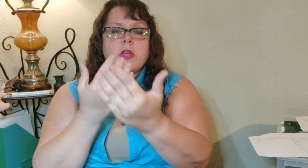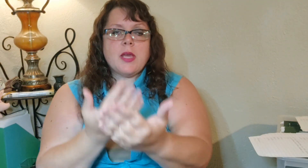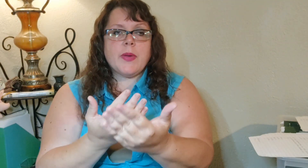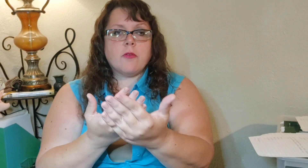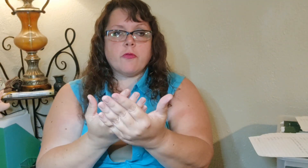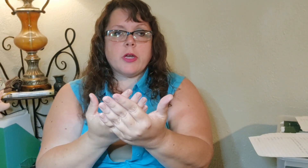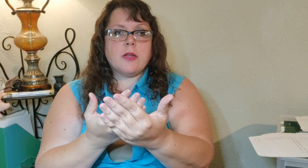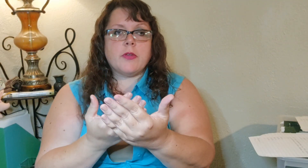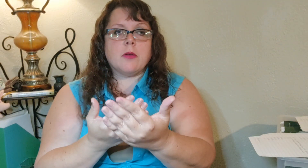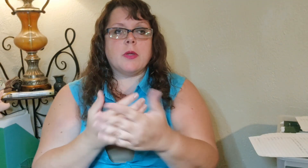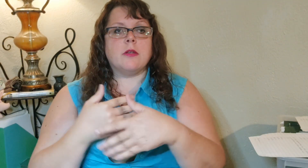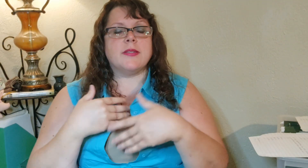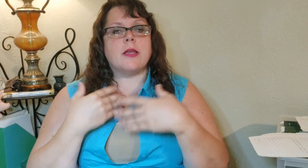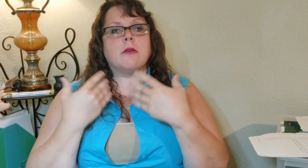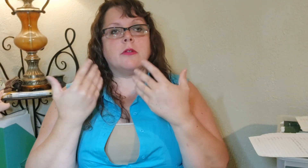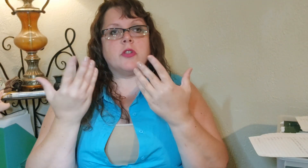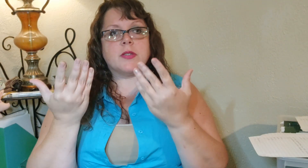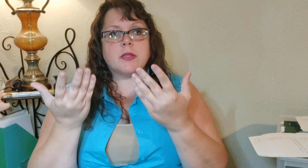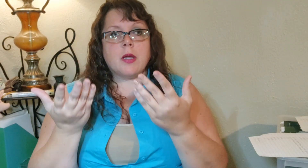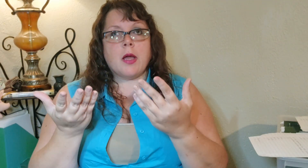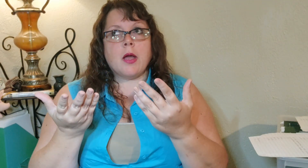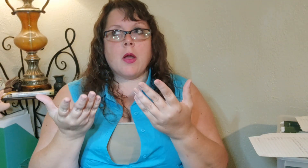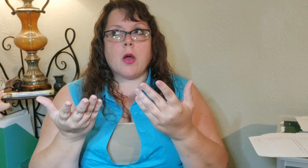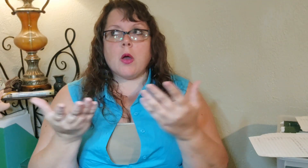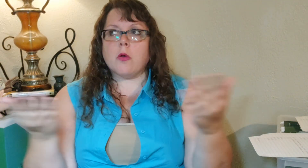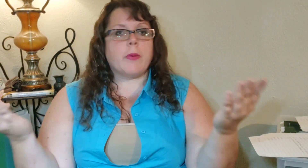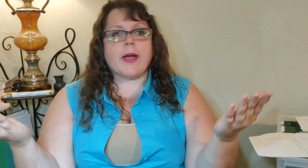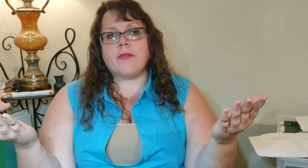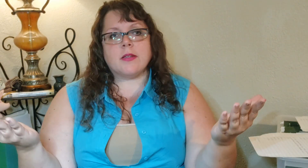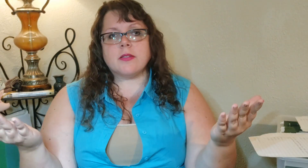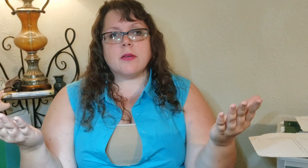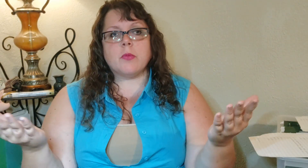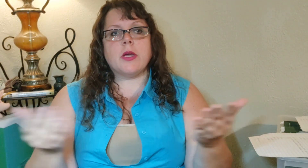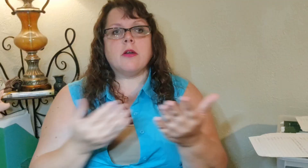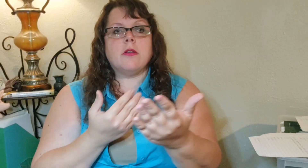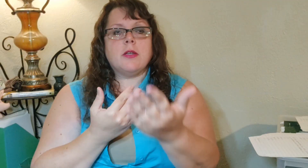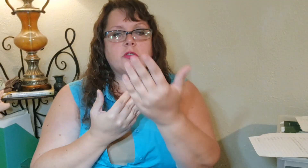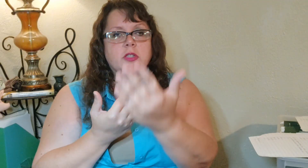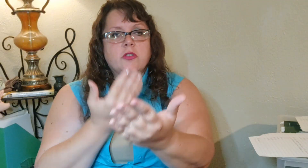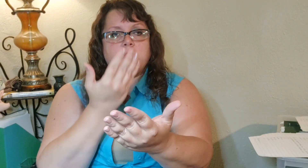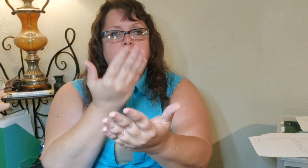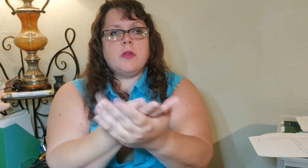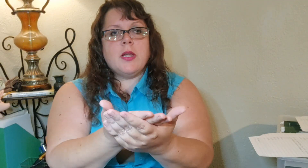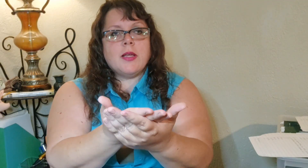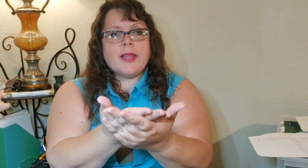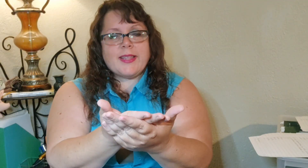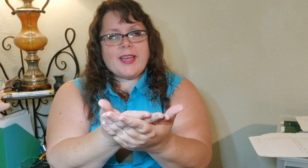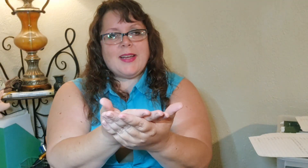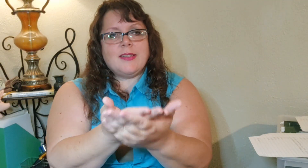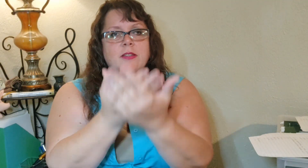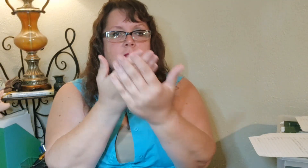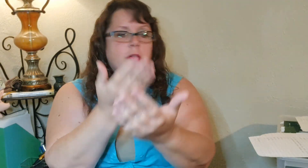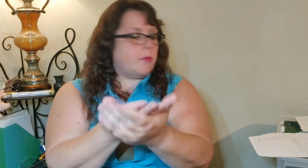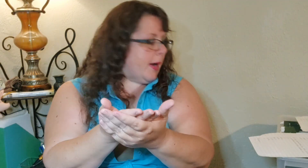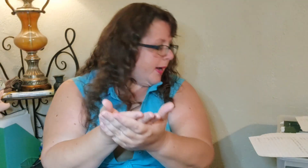keep it in front of you when you say you're just arriving somewhere. It's just like that. You